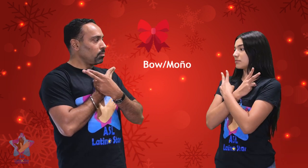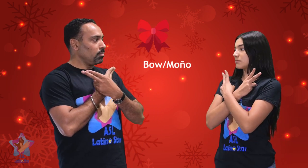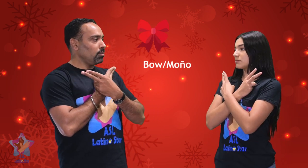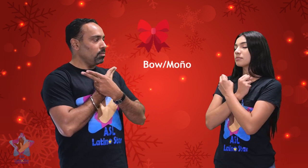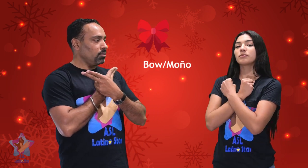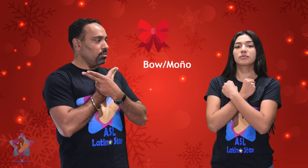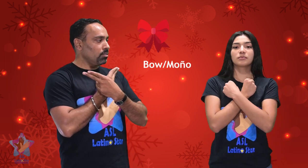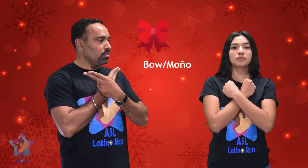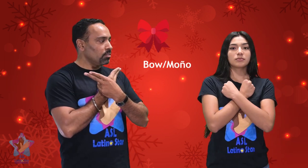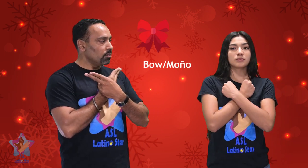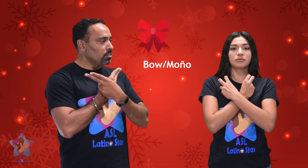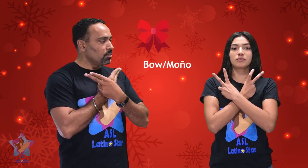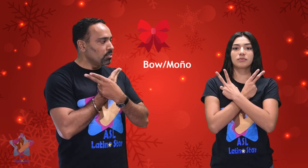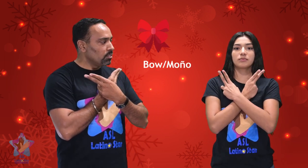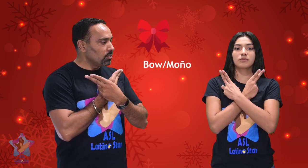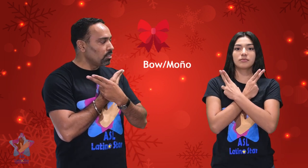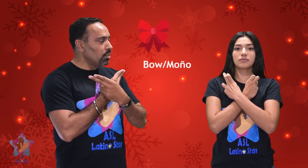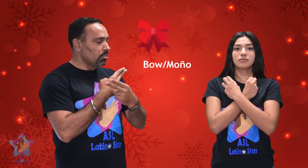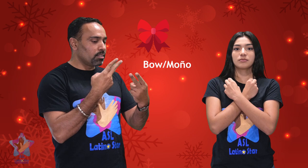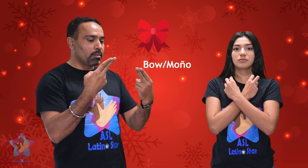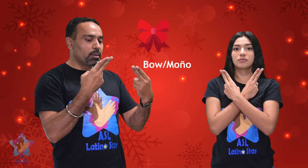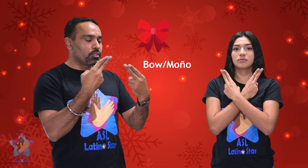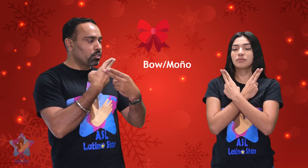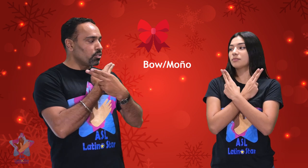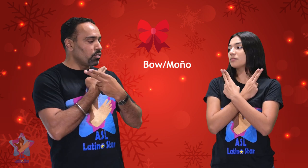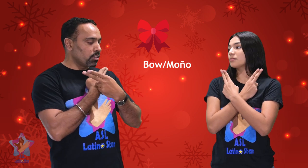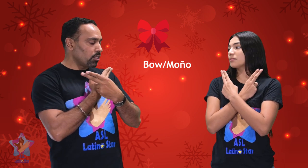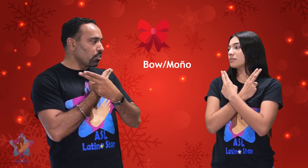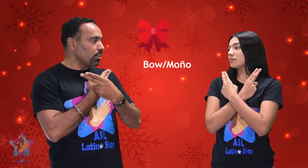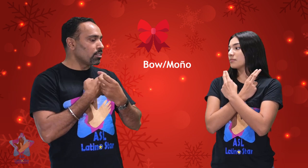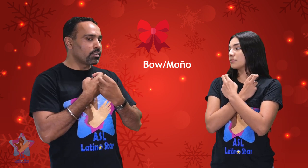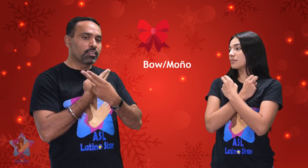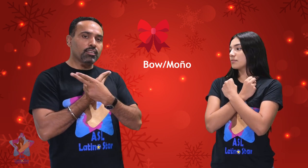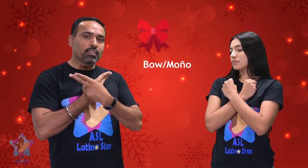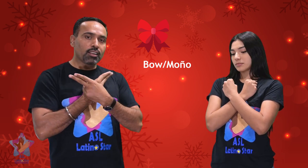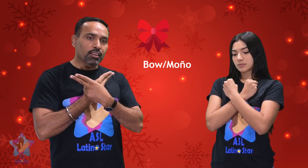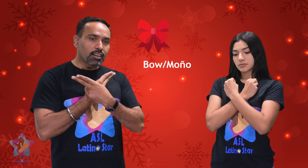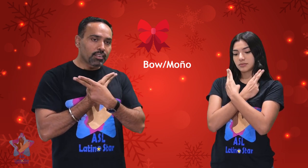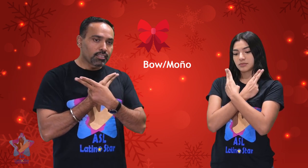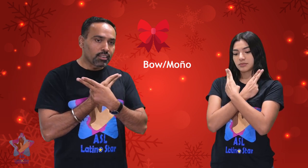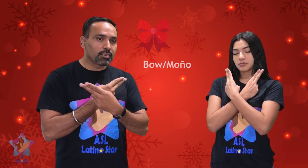Moños. Yeah. Make sure your fingers are together. Like that. Yeah.